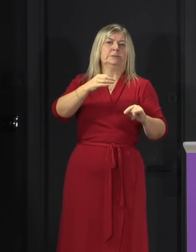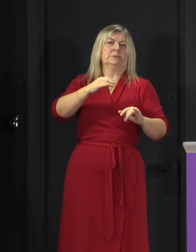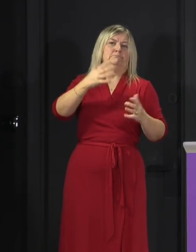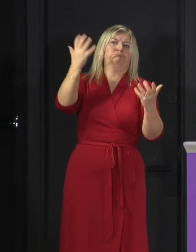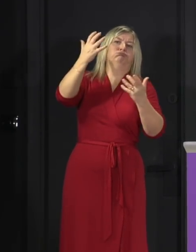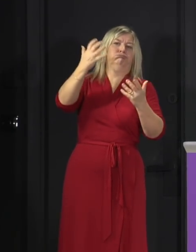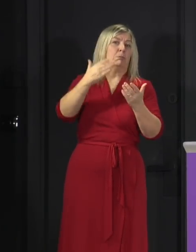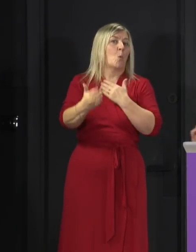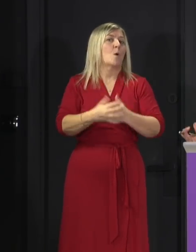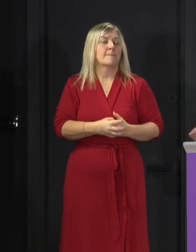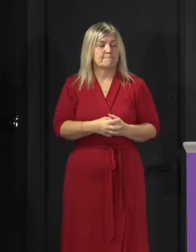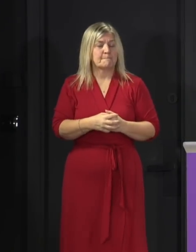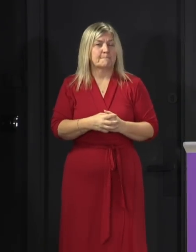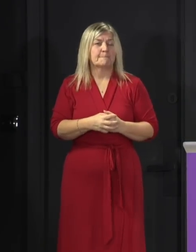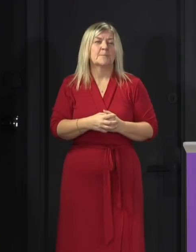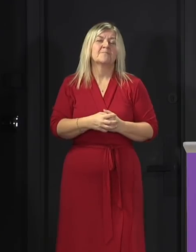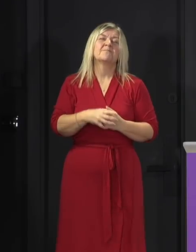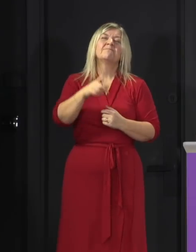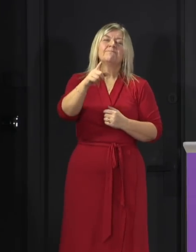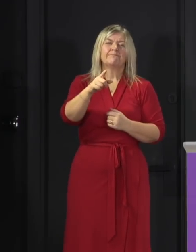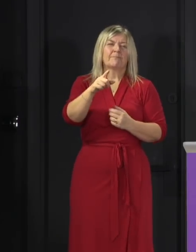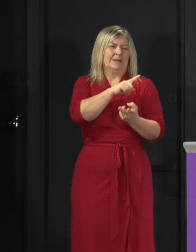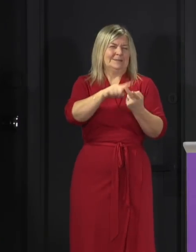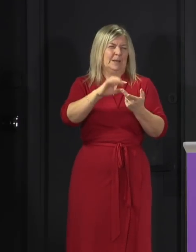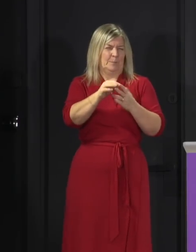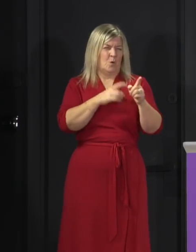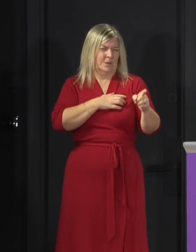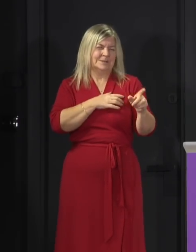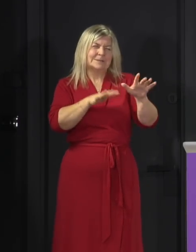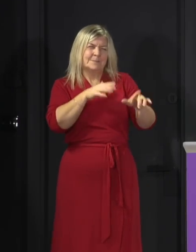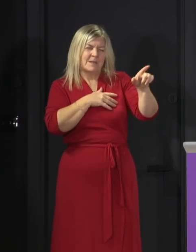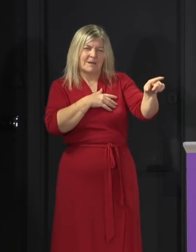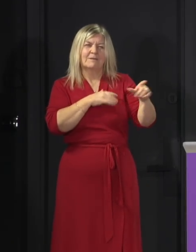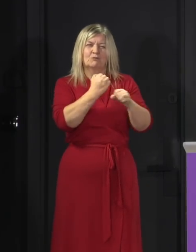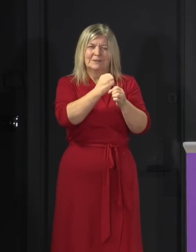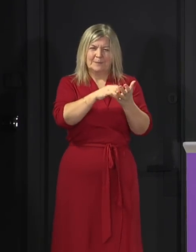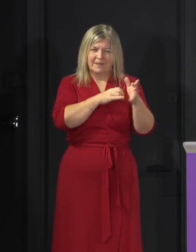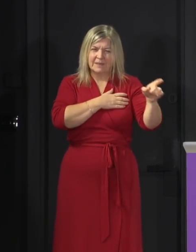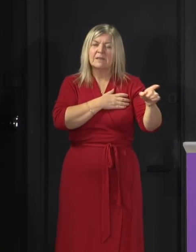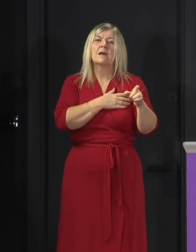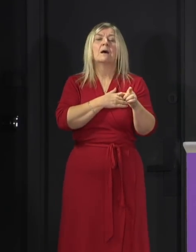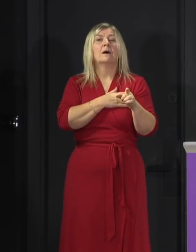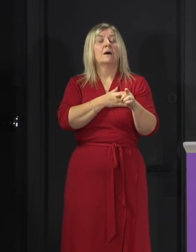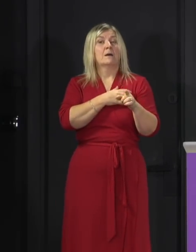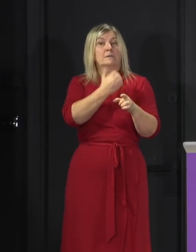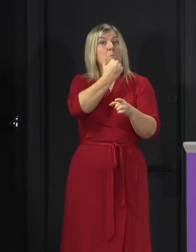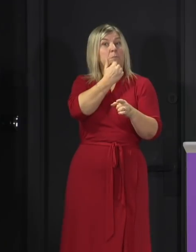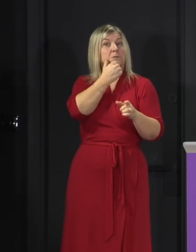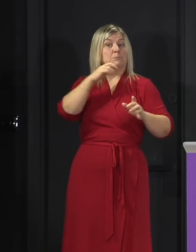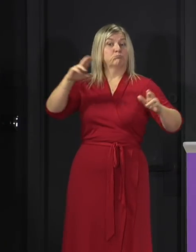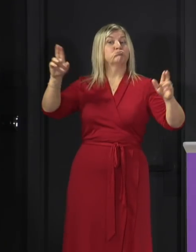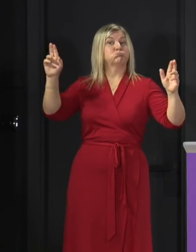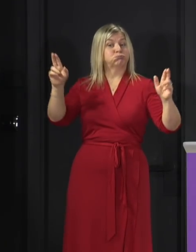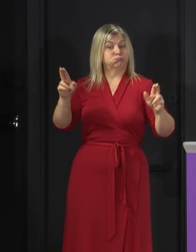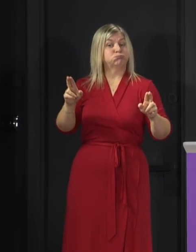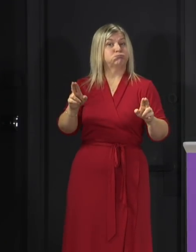suppose the final point I would make, which is segueing into your question to Gregor, we've seen cases reduce in Scotland over the